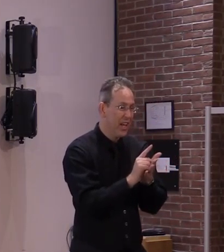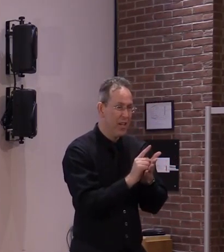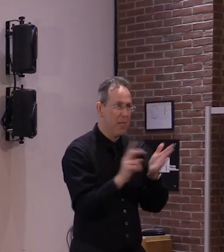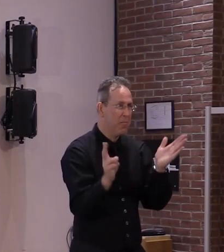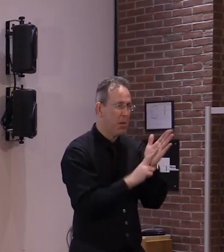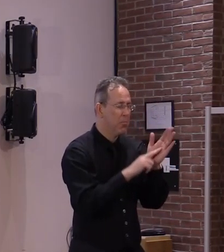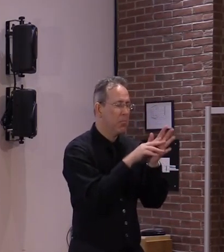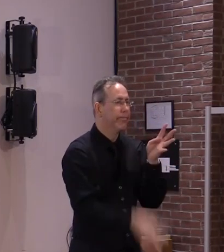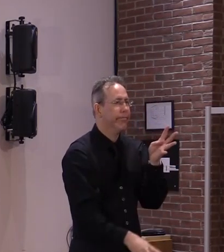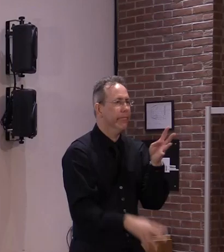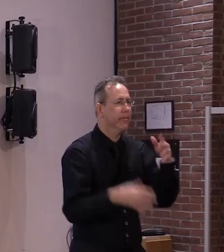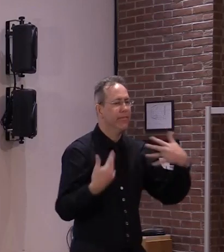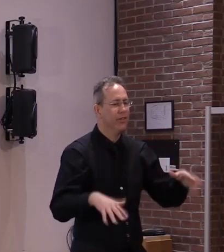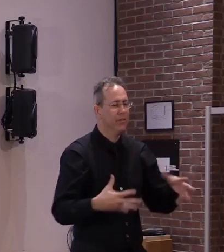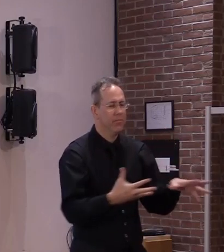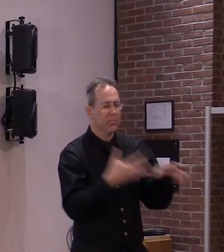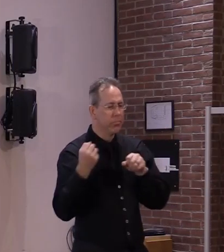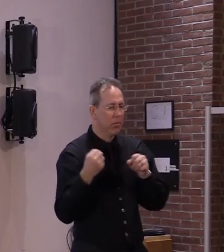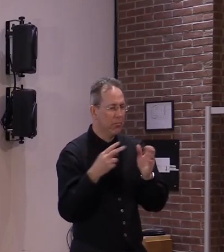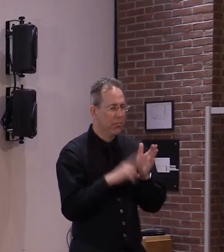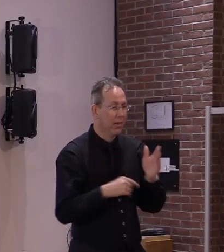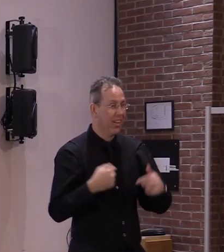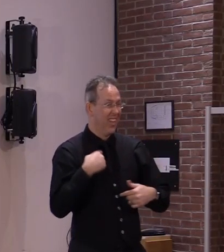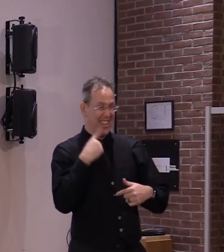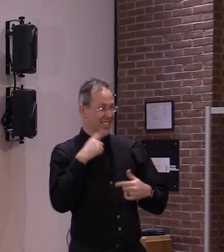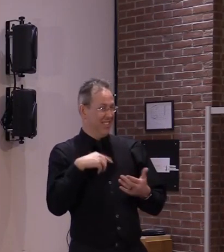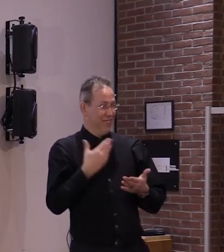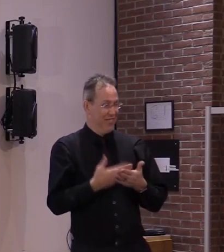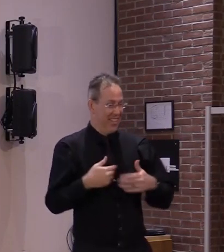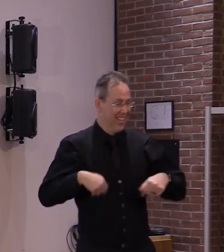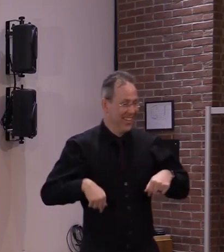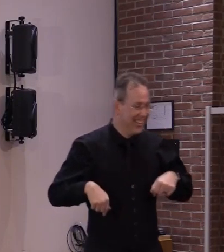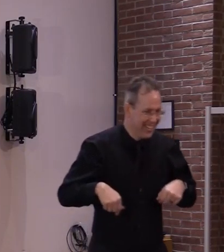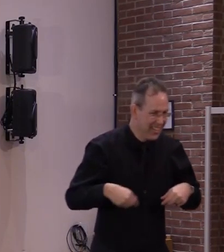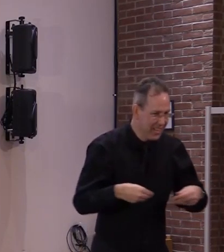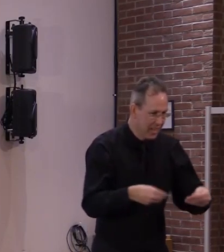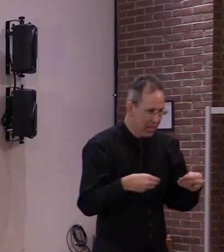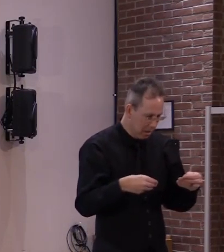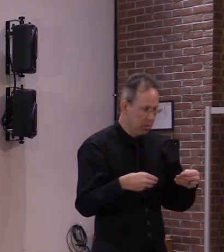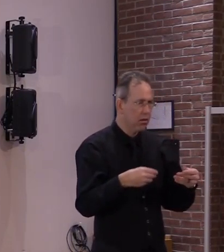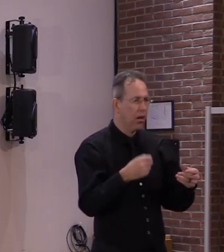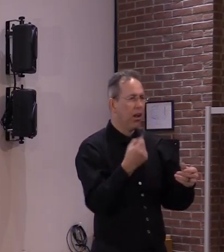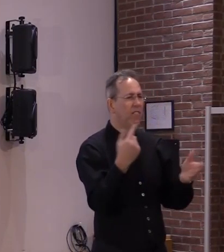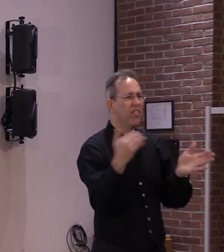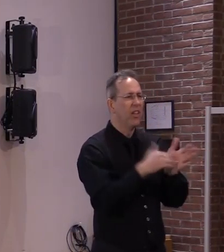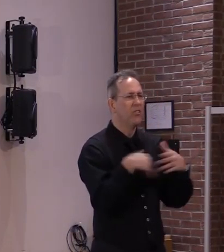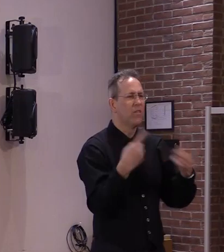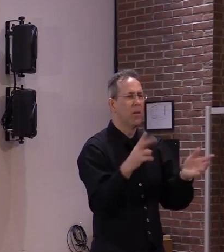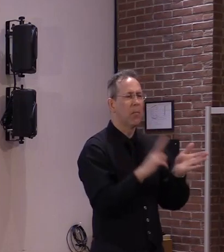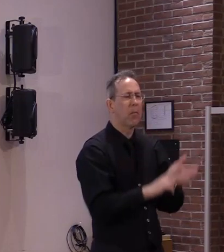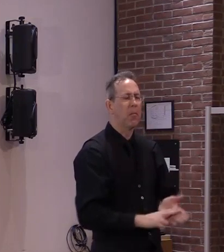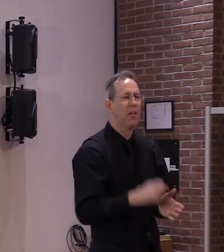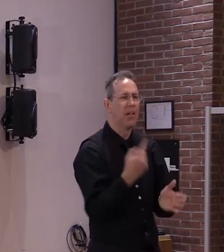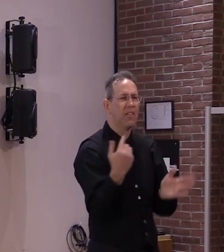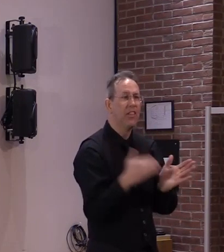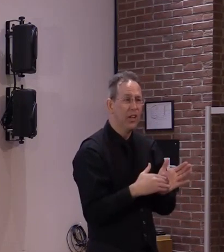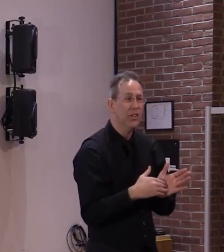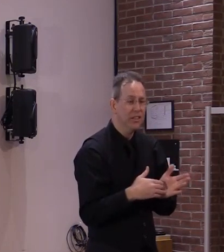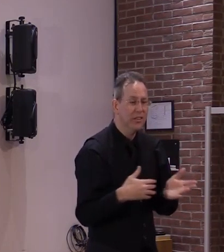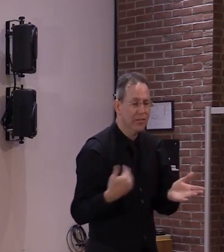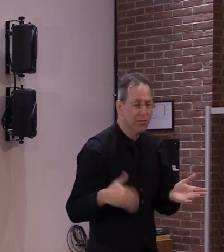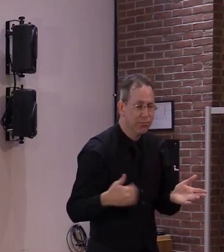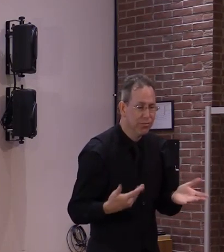people. This is moving quite rapidly at quite a clip in terms of signups for this.